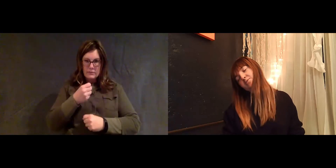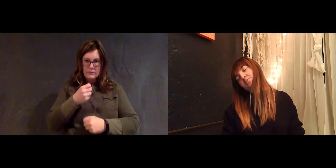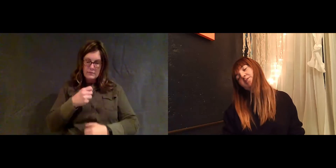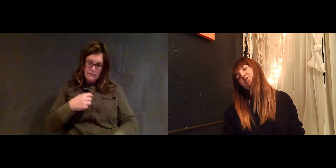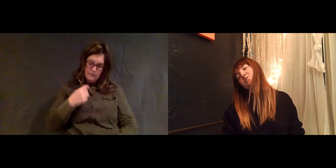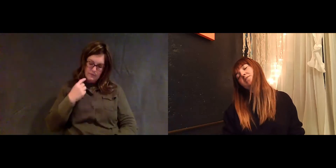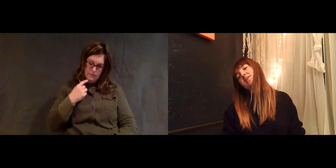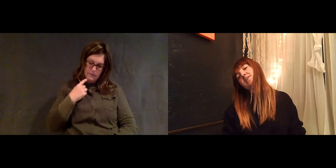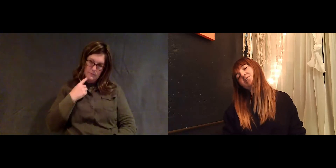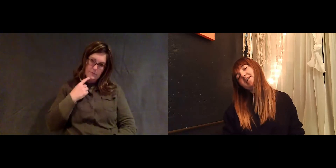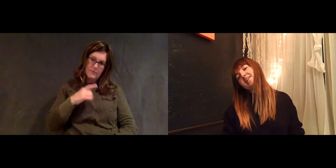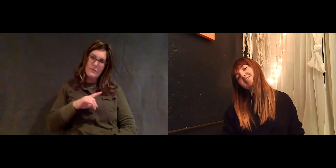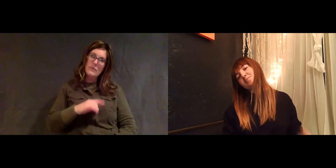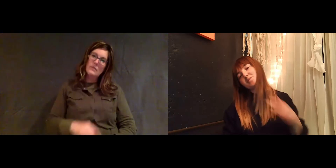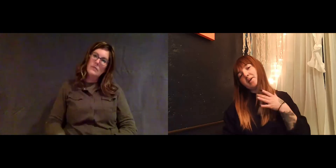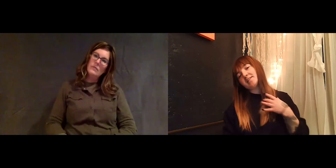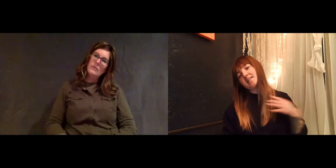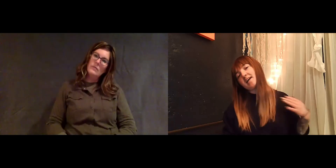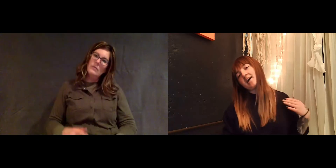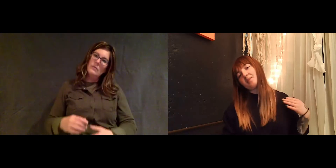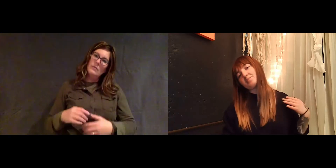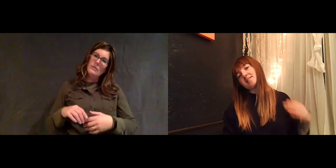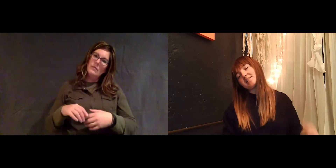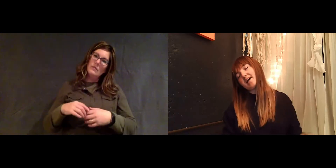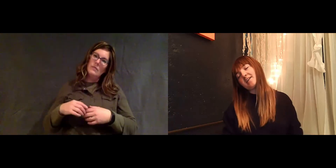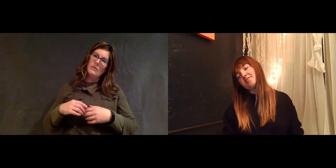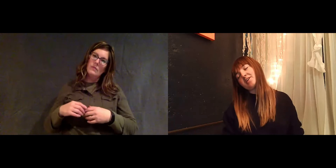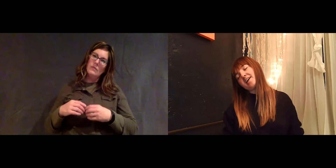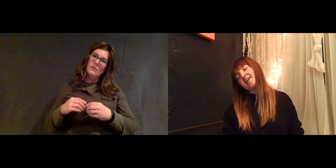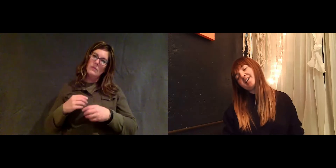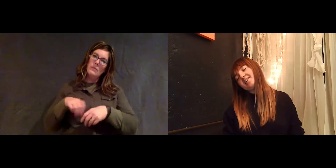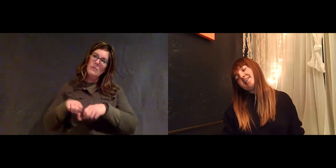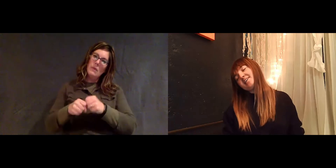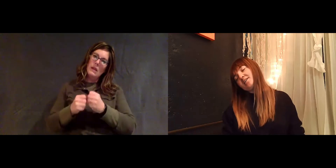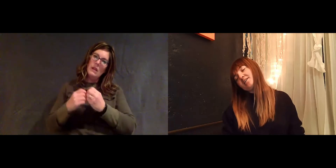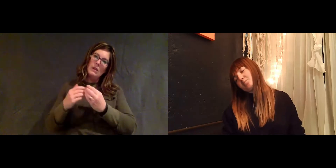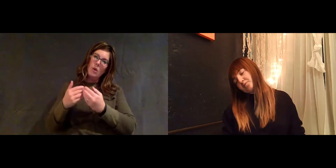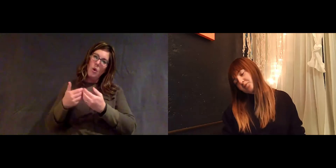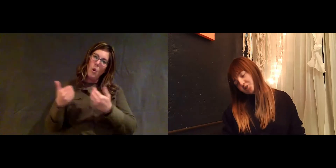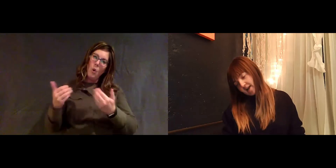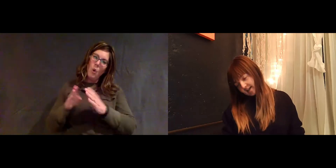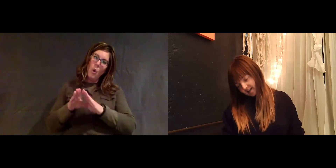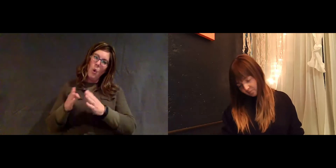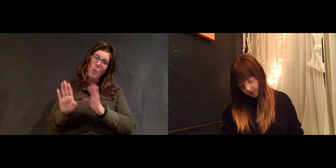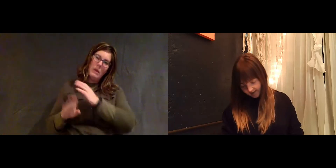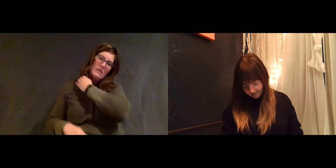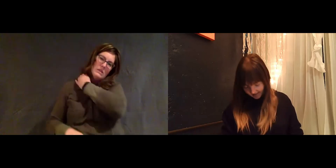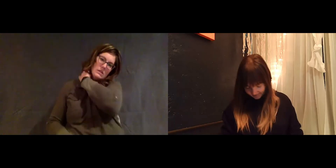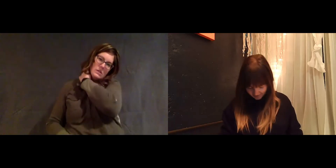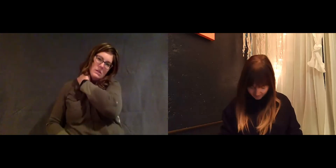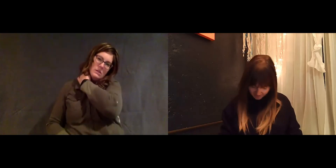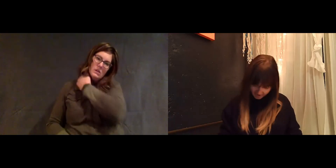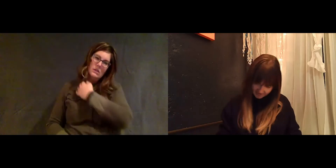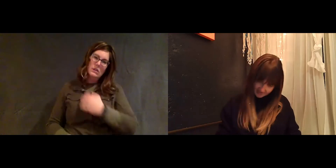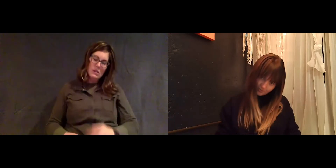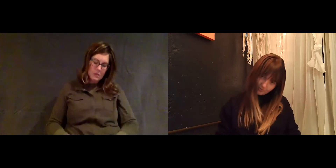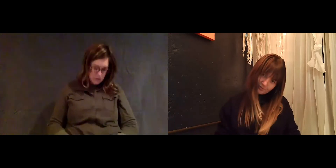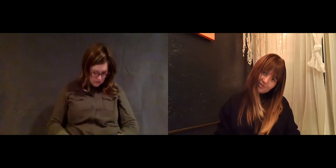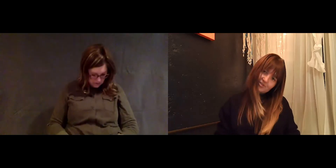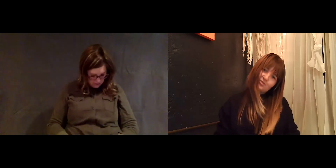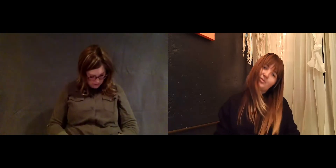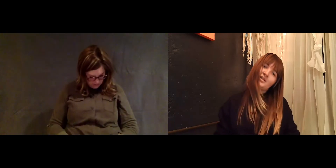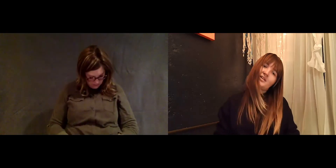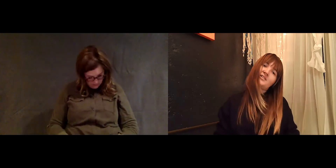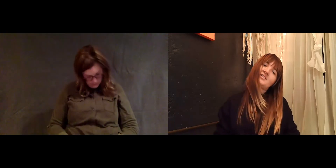over to one shoulder, creating some space in that opposite side of our neck, before dragging it back down to our chest